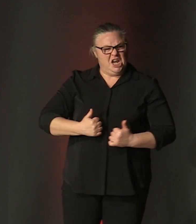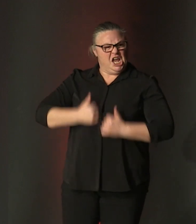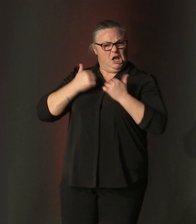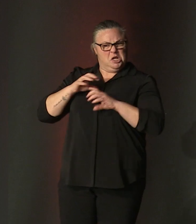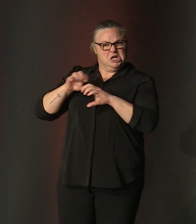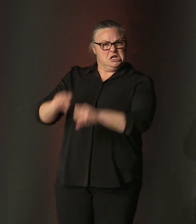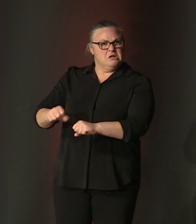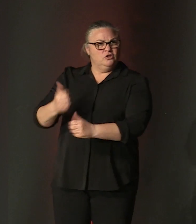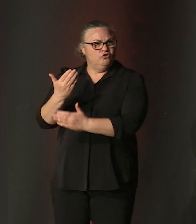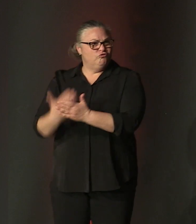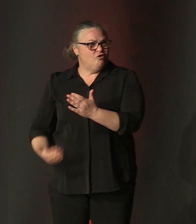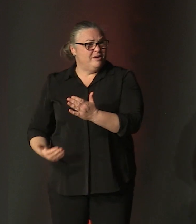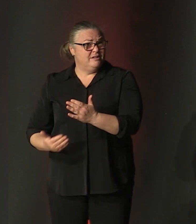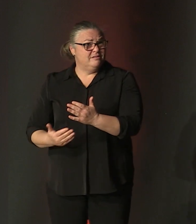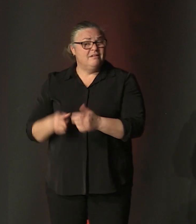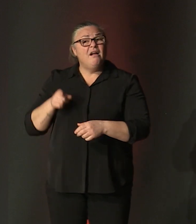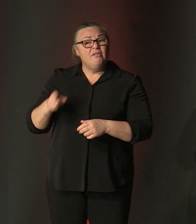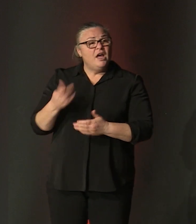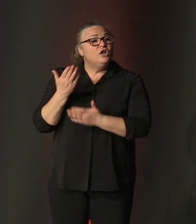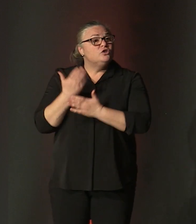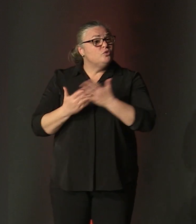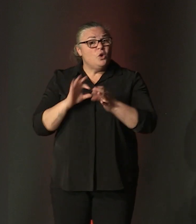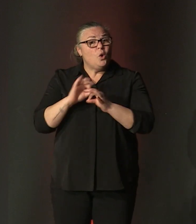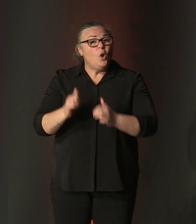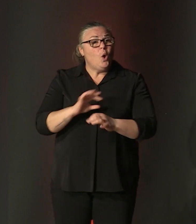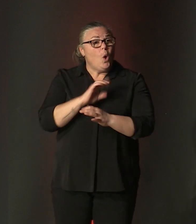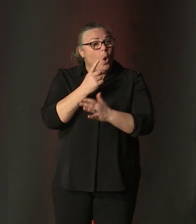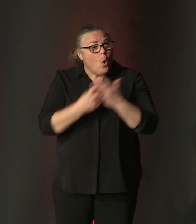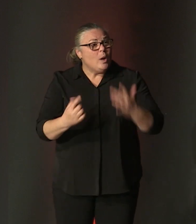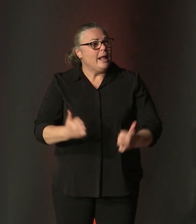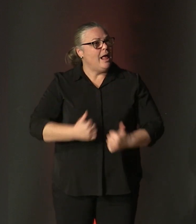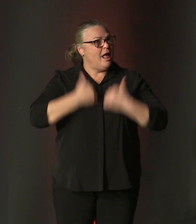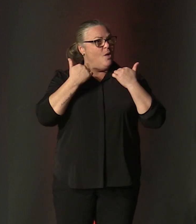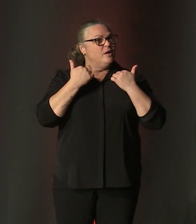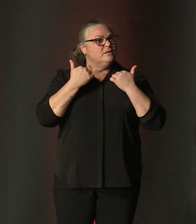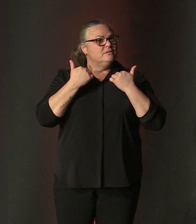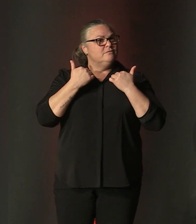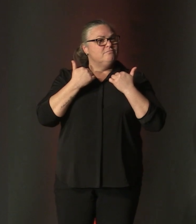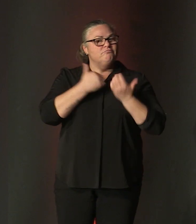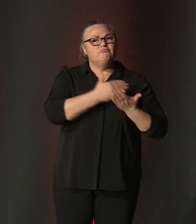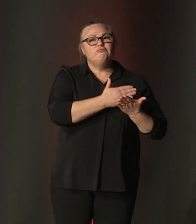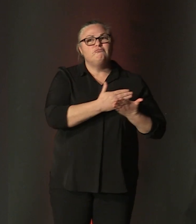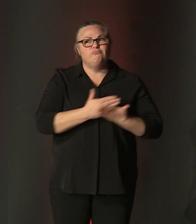a story that does not only belong to us.